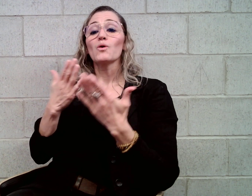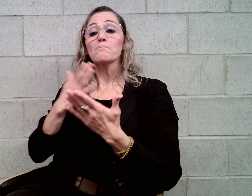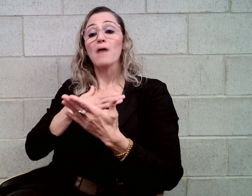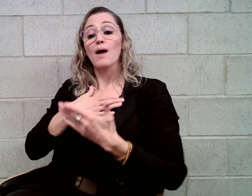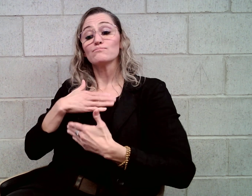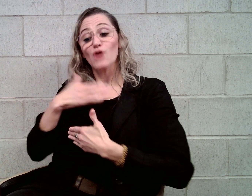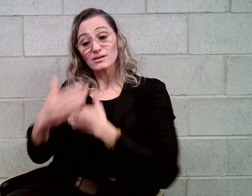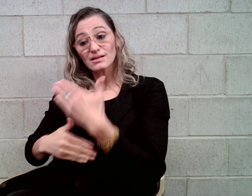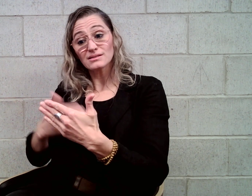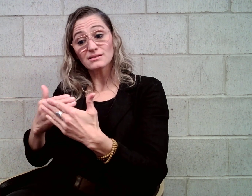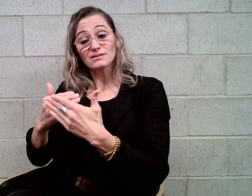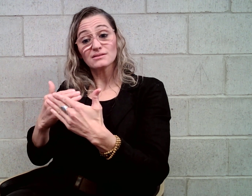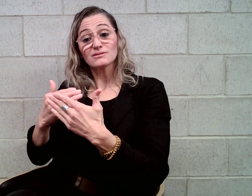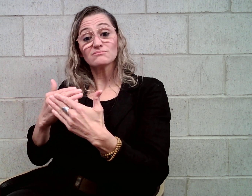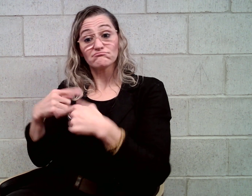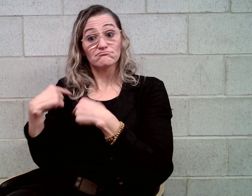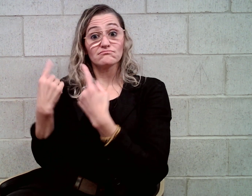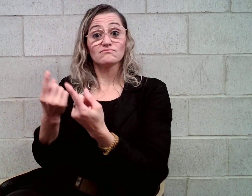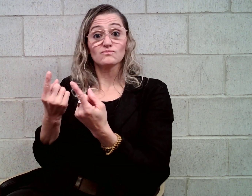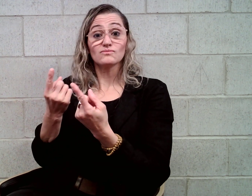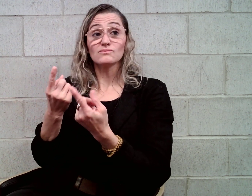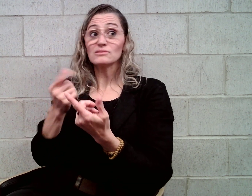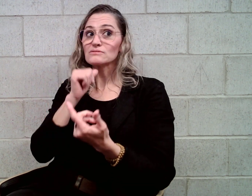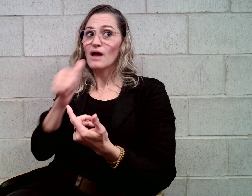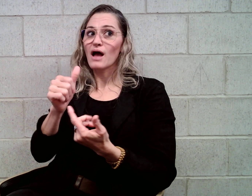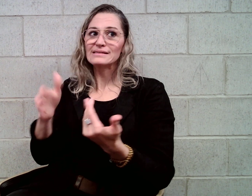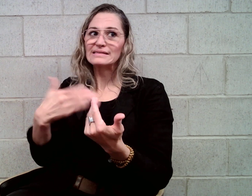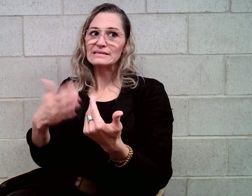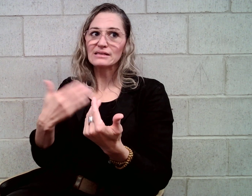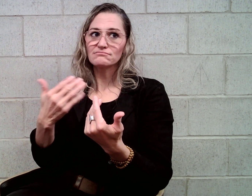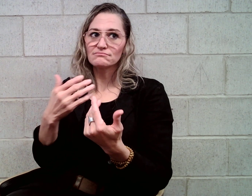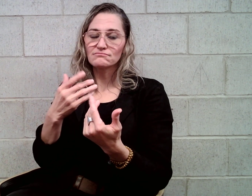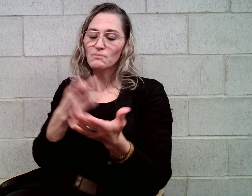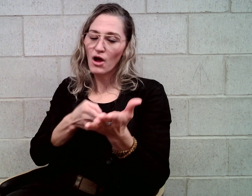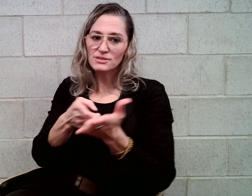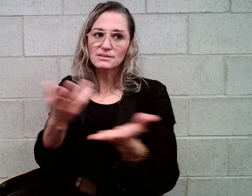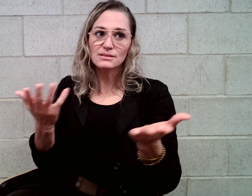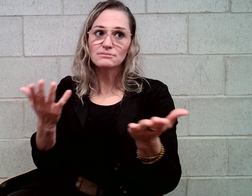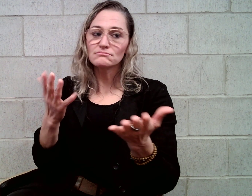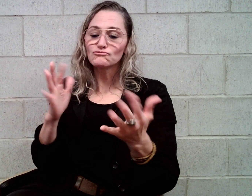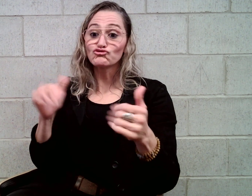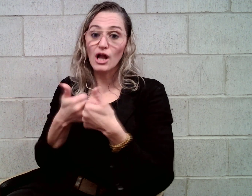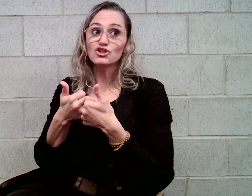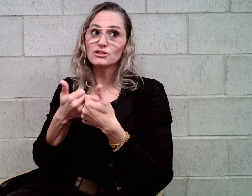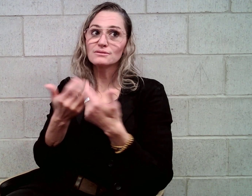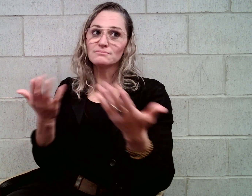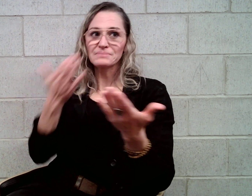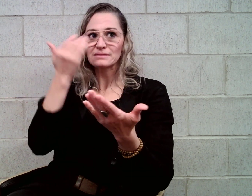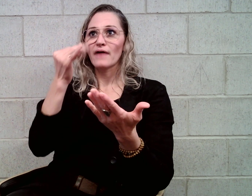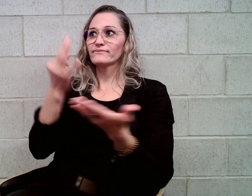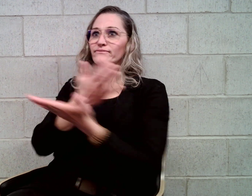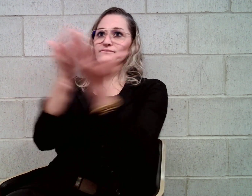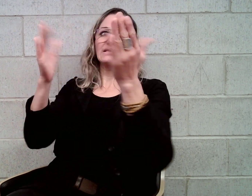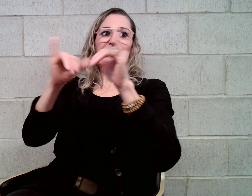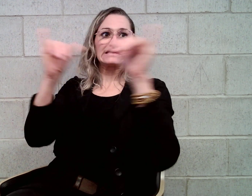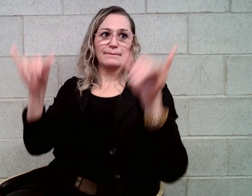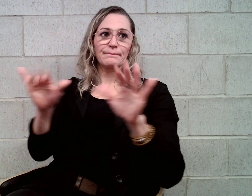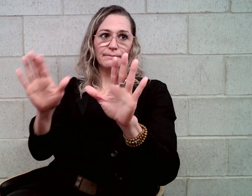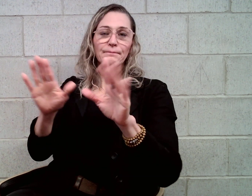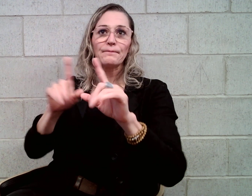I am really, really grateful for having had that opportunity, but I should say it hasn't been easy. There's been many challenges